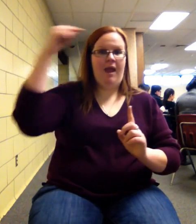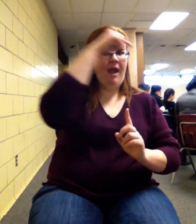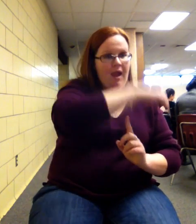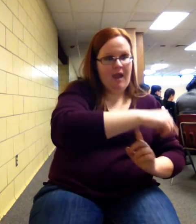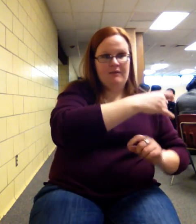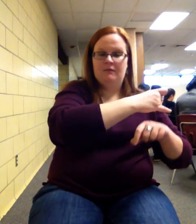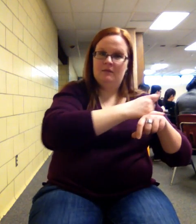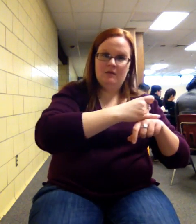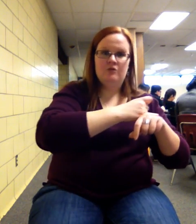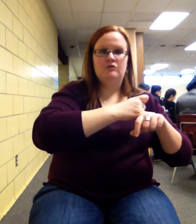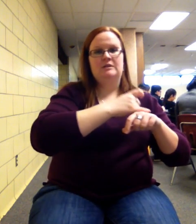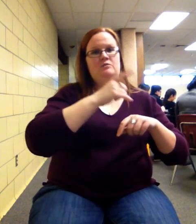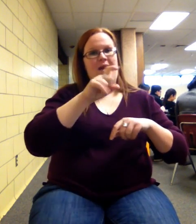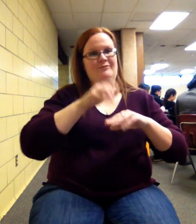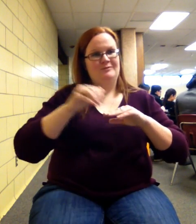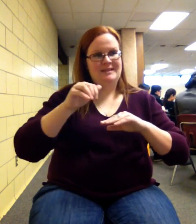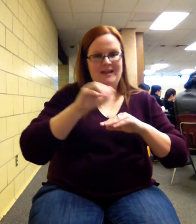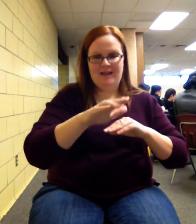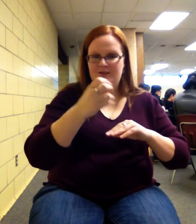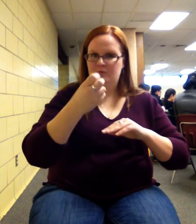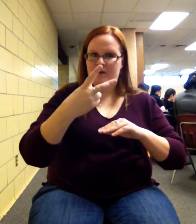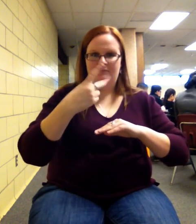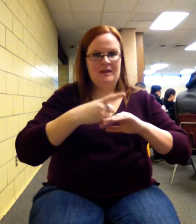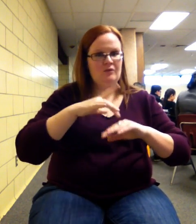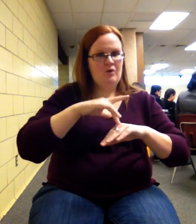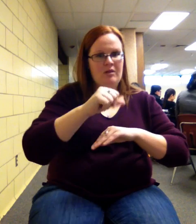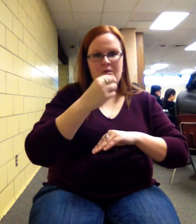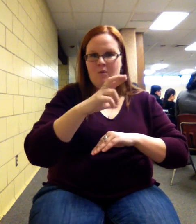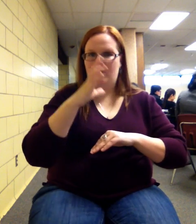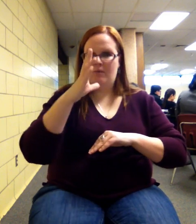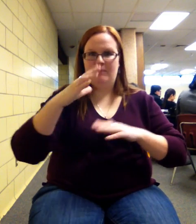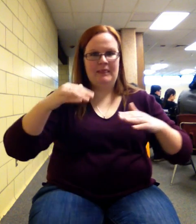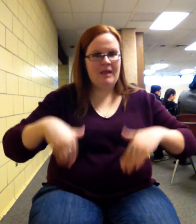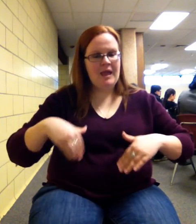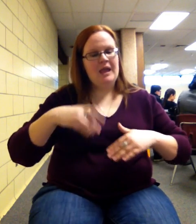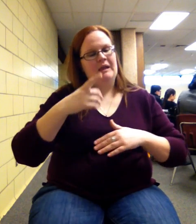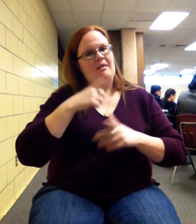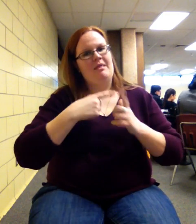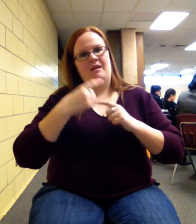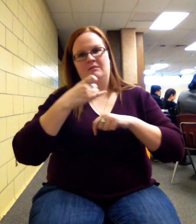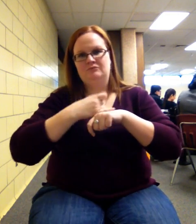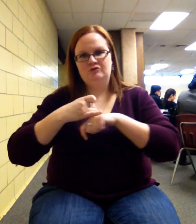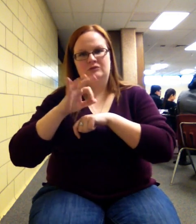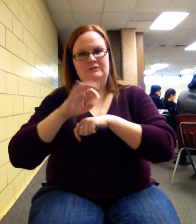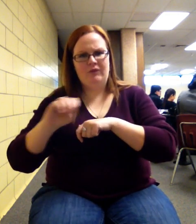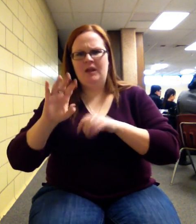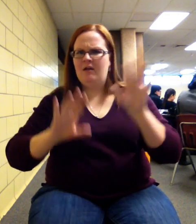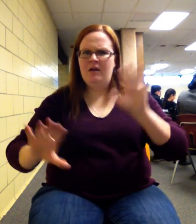late fee. So you need to kind of watch what you're signing up for when you sign up for these, 90 days same as cash or some of those